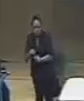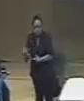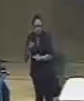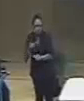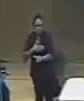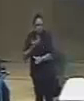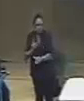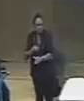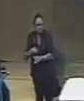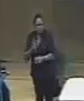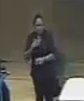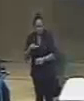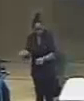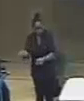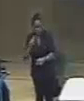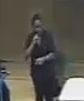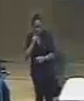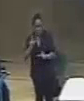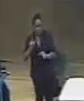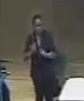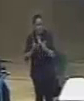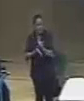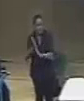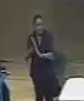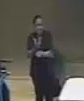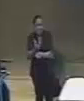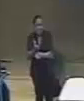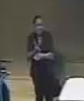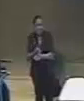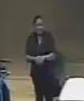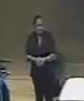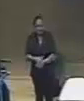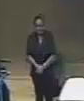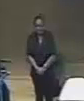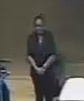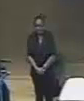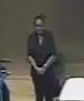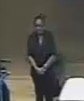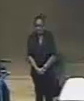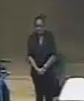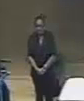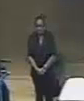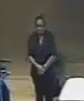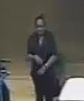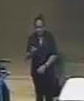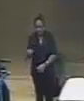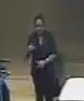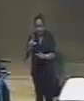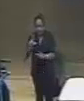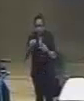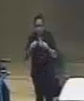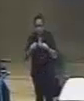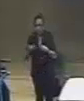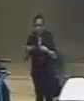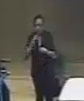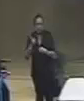involved with, because they are going to be doing it out there in the workforce. You better believe it. That's how they work. If they're going to be doing business, they're going to